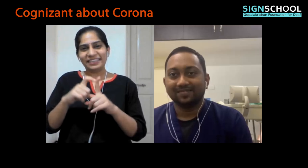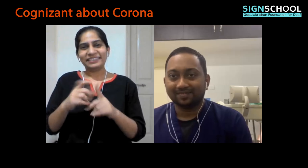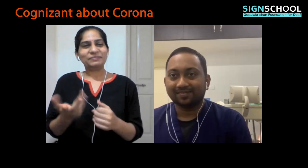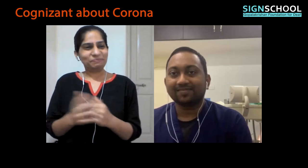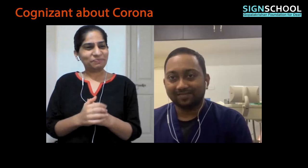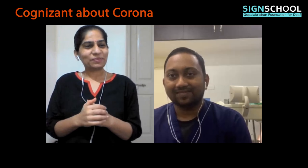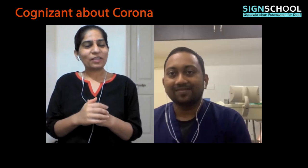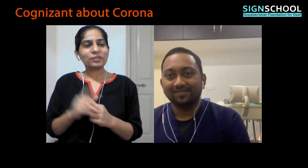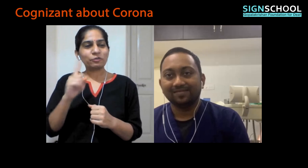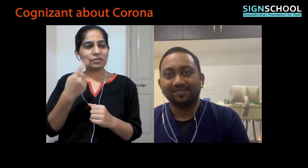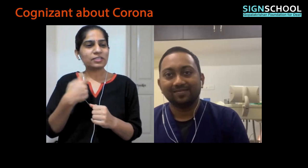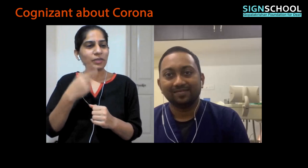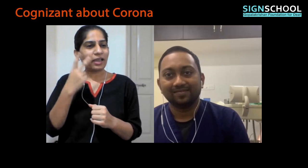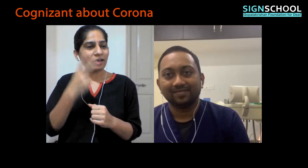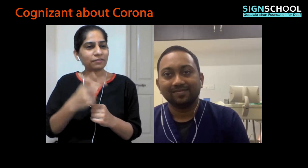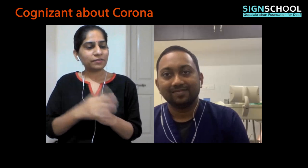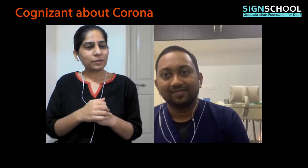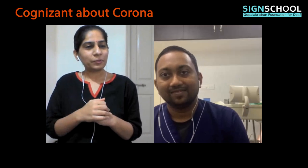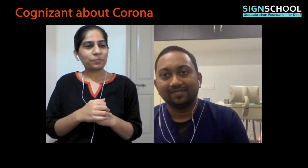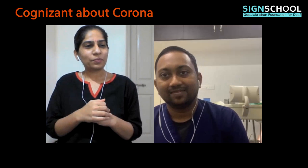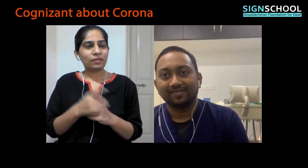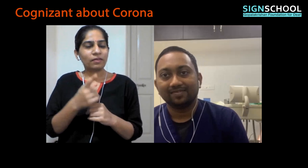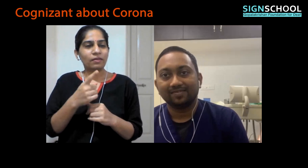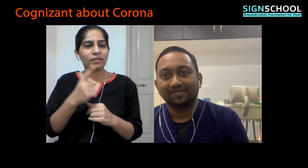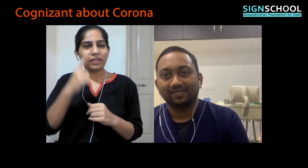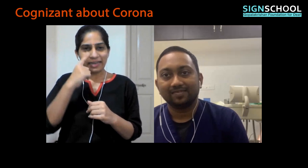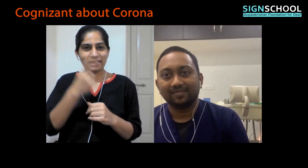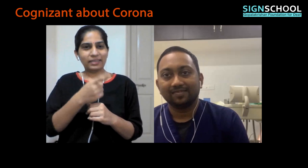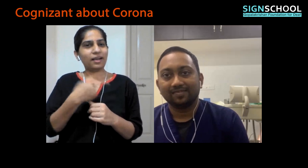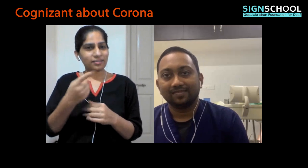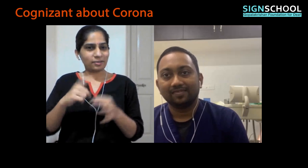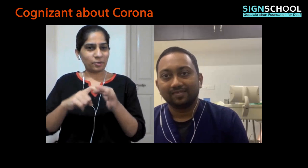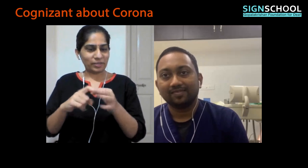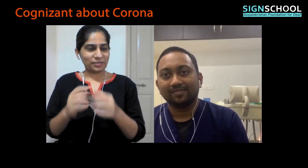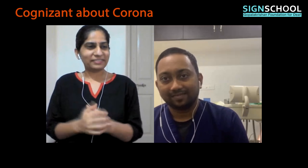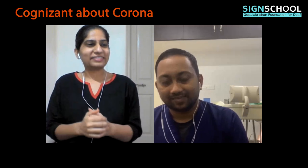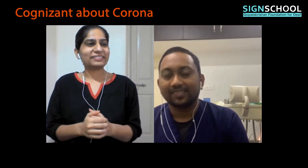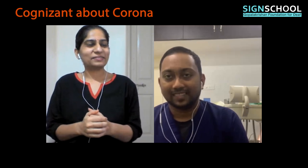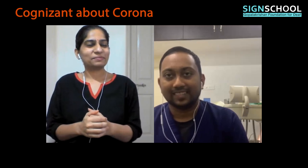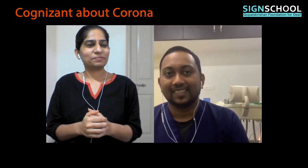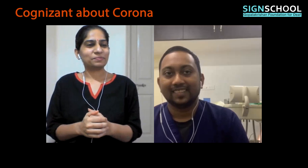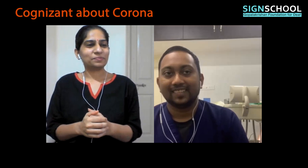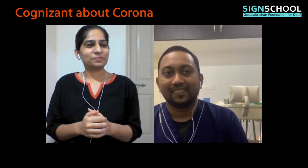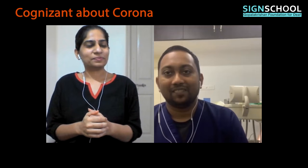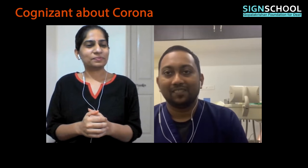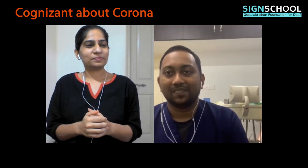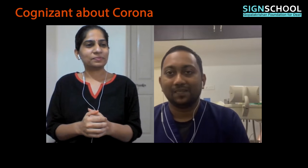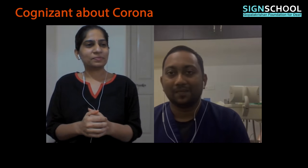from Delhi. So first we'll have the lady ask a question.